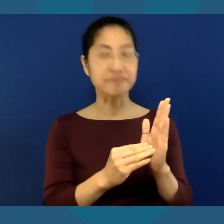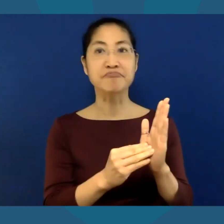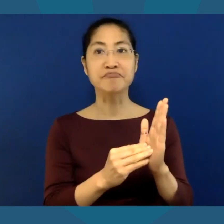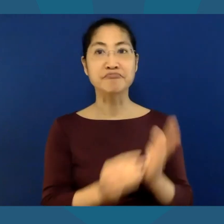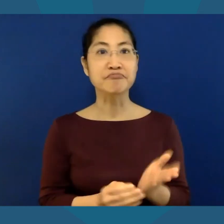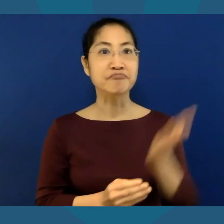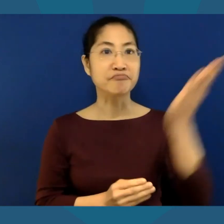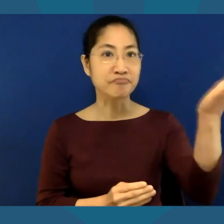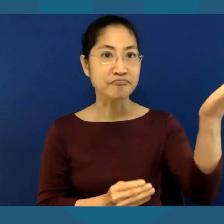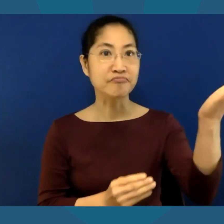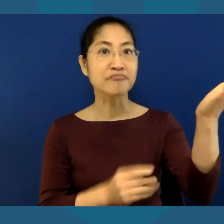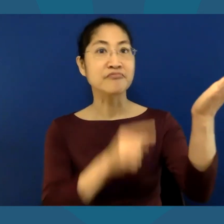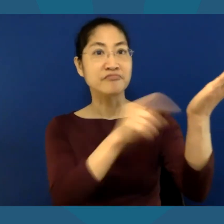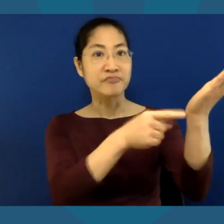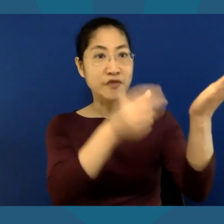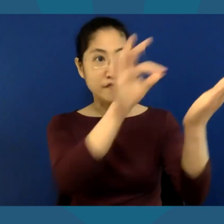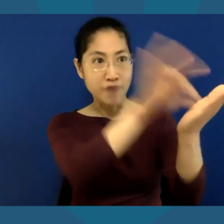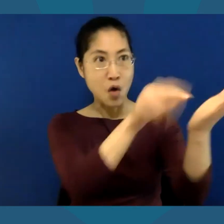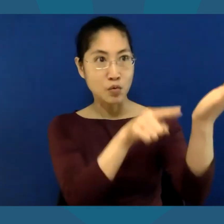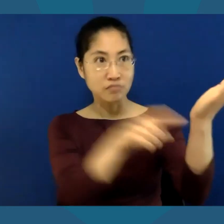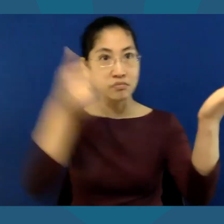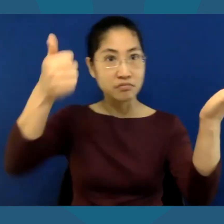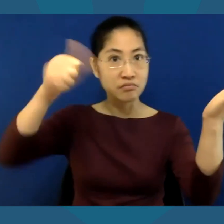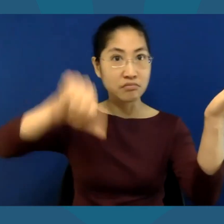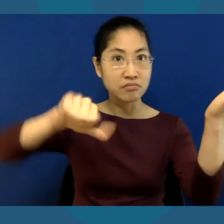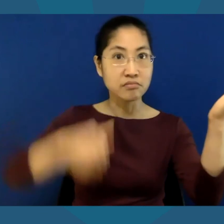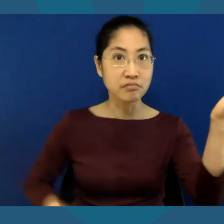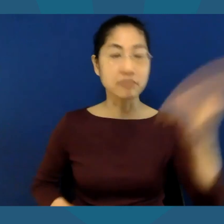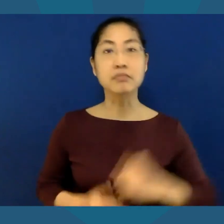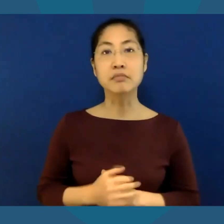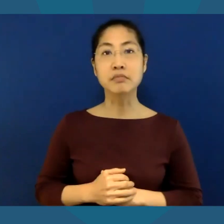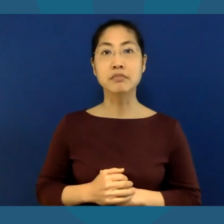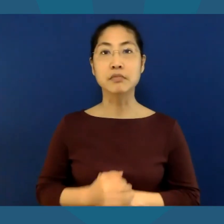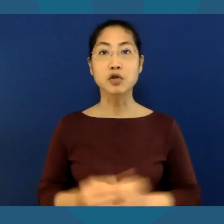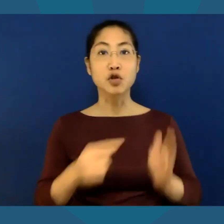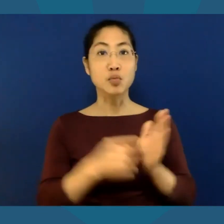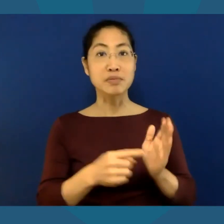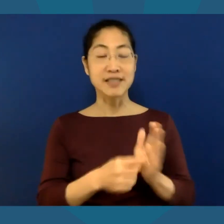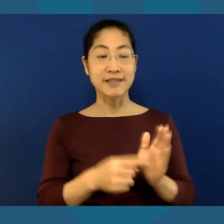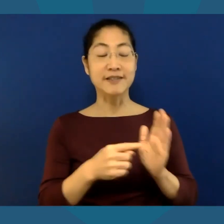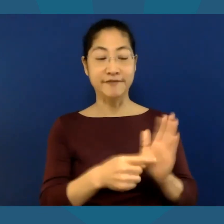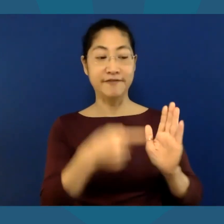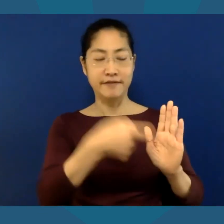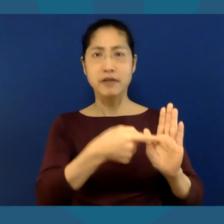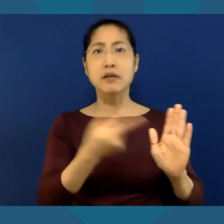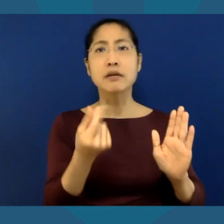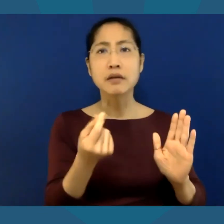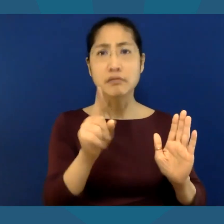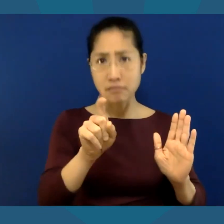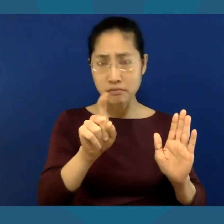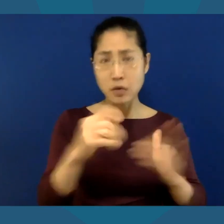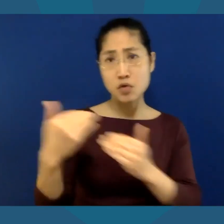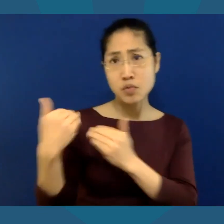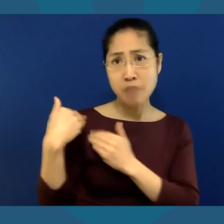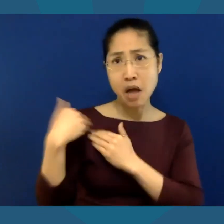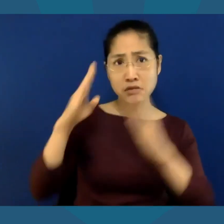accountability as parts of checks and balances. A representative can also draft, introduce,